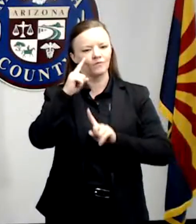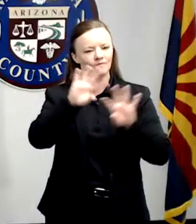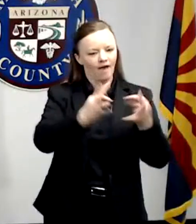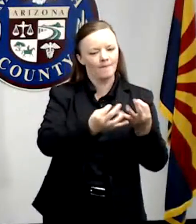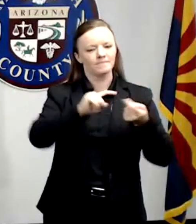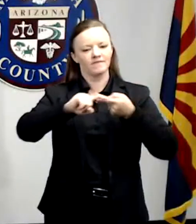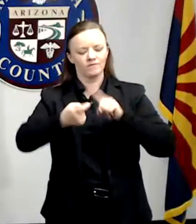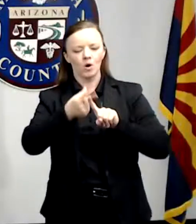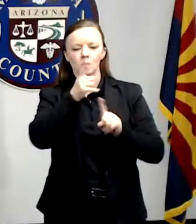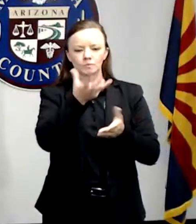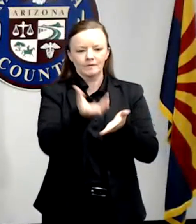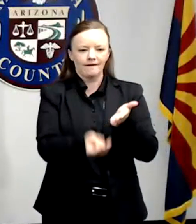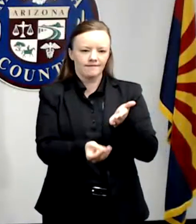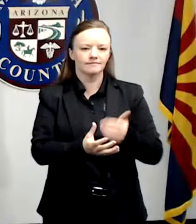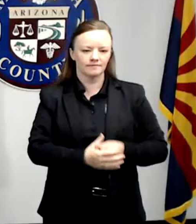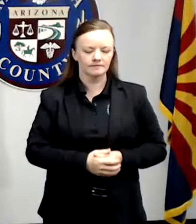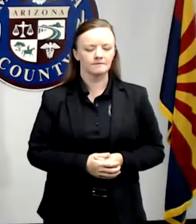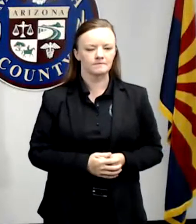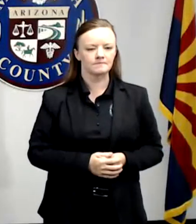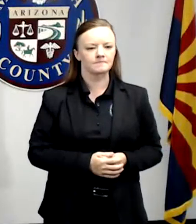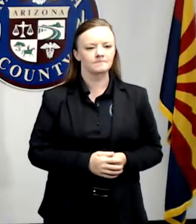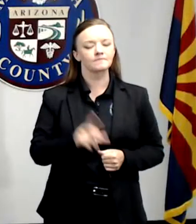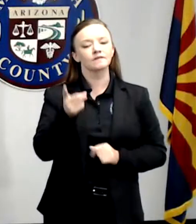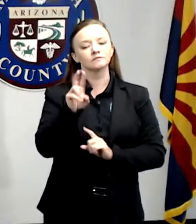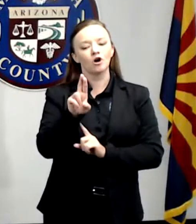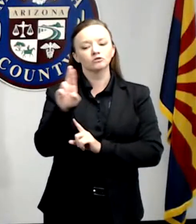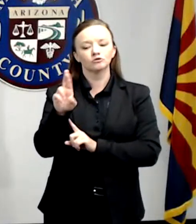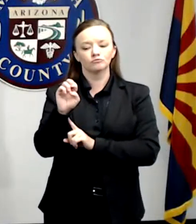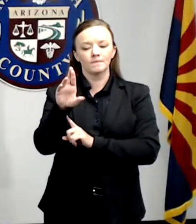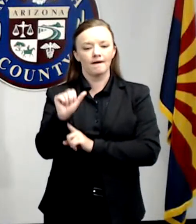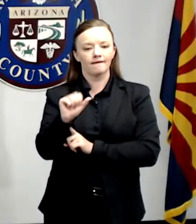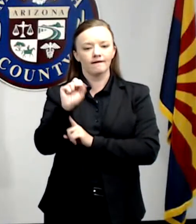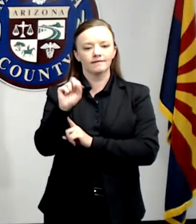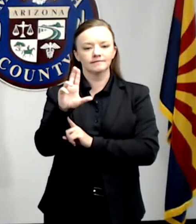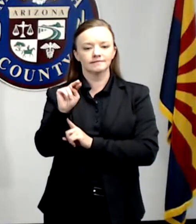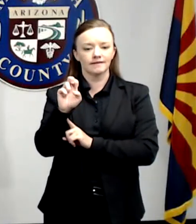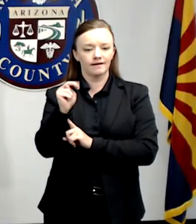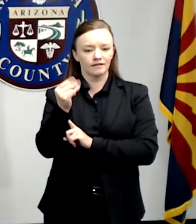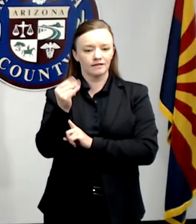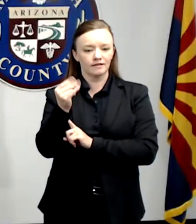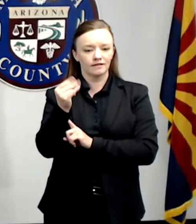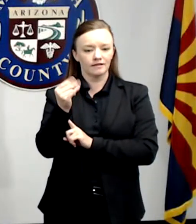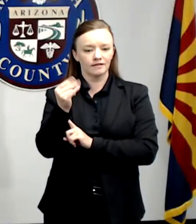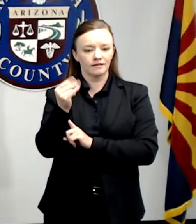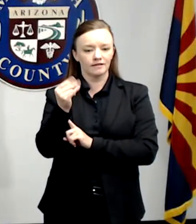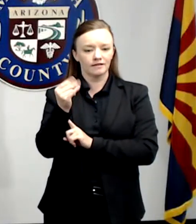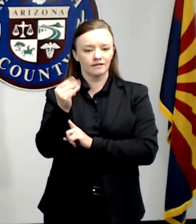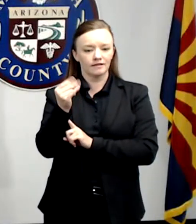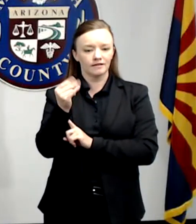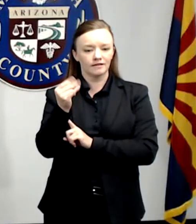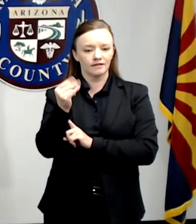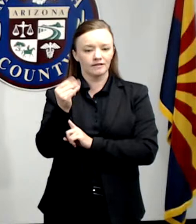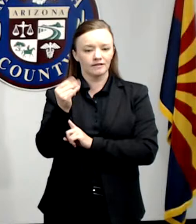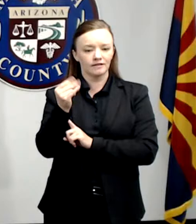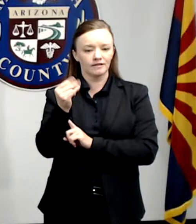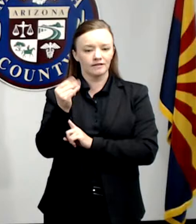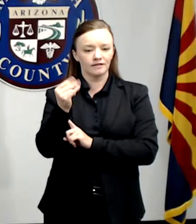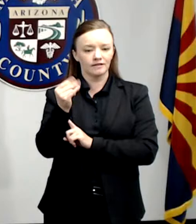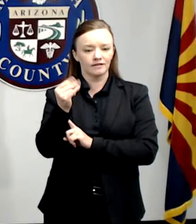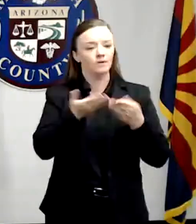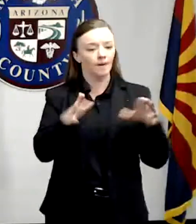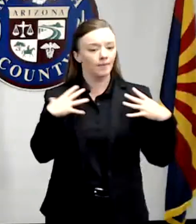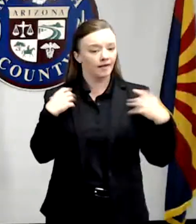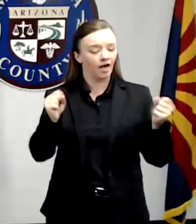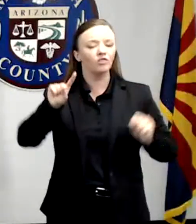of those that we've lost. Dr. Rebecca Sonnenschein, Medical Director for Maricopa, is going to speak first